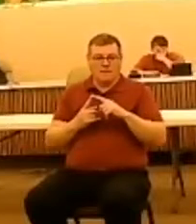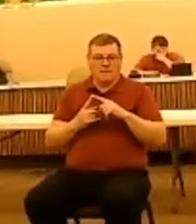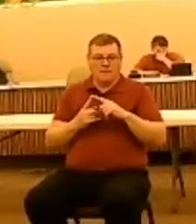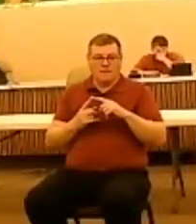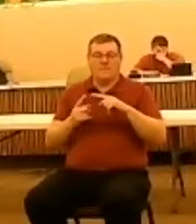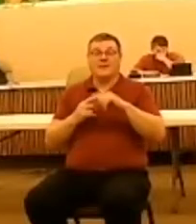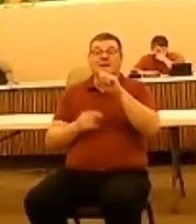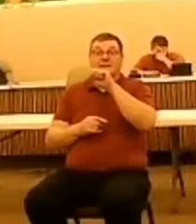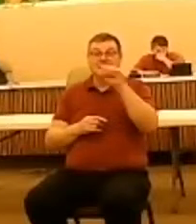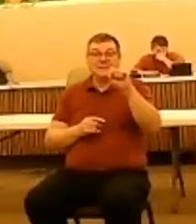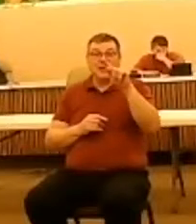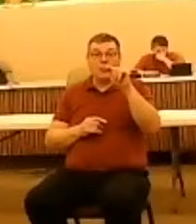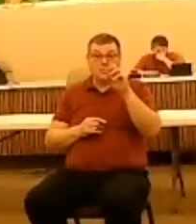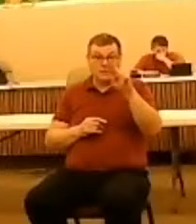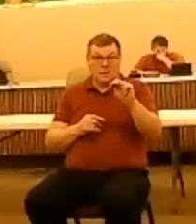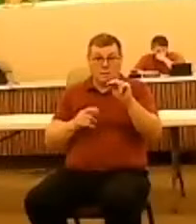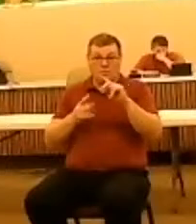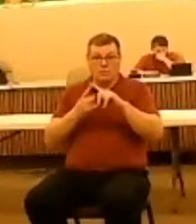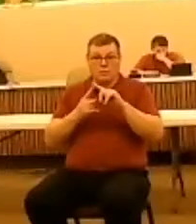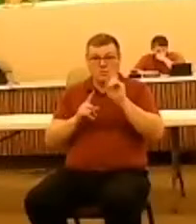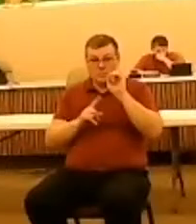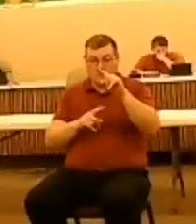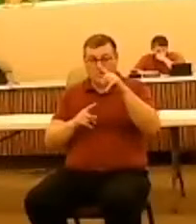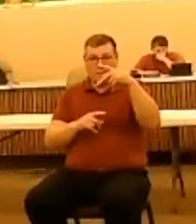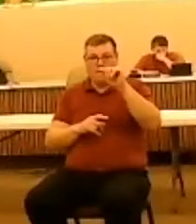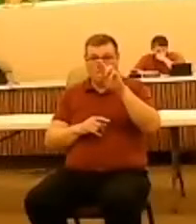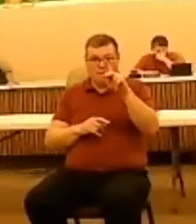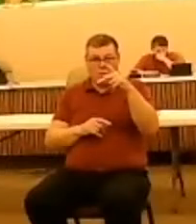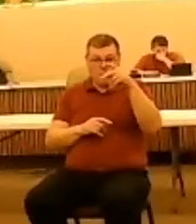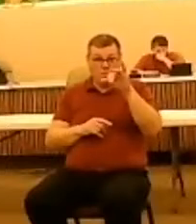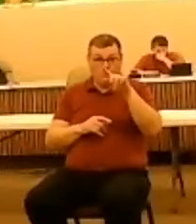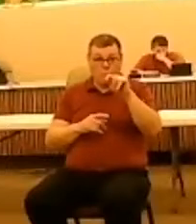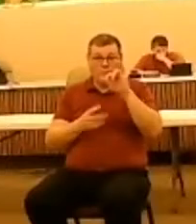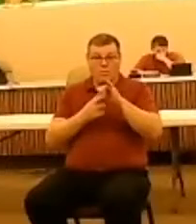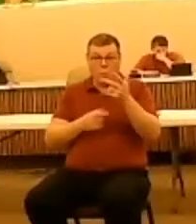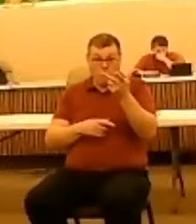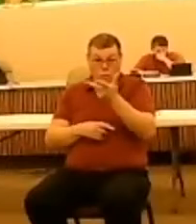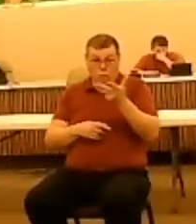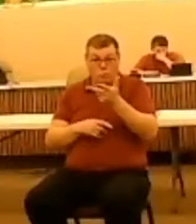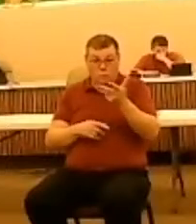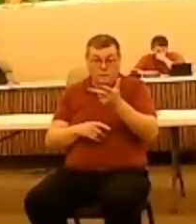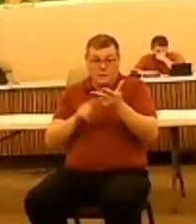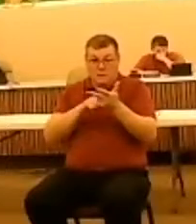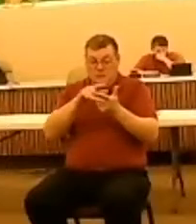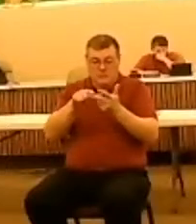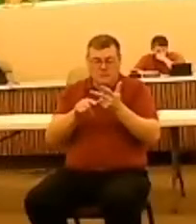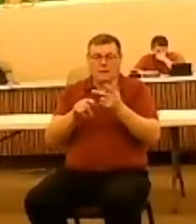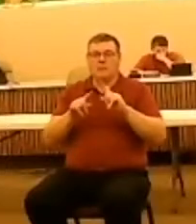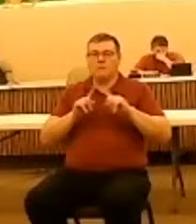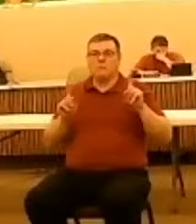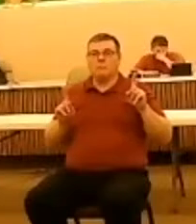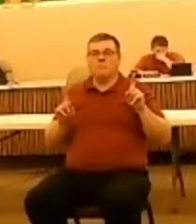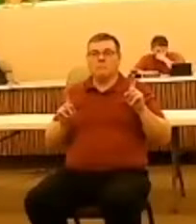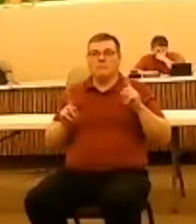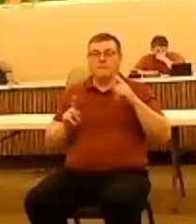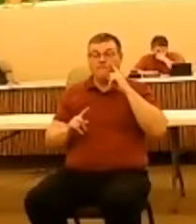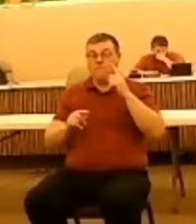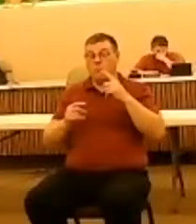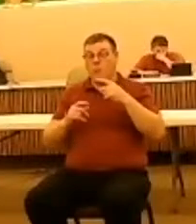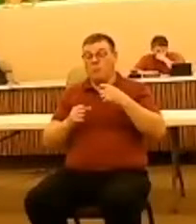Southtown Plaza and Jefferson Plaza toward Park Point. Those 3 truck dealerships there, but as for car